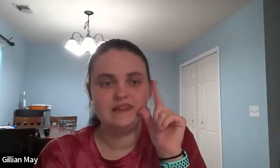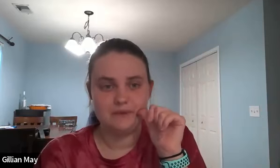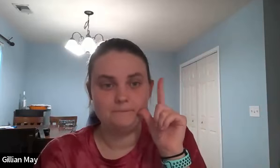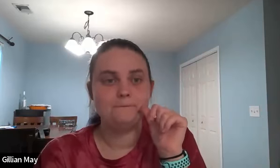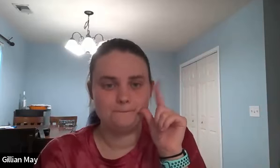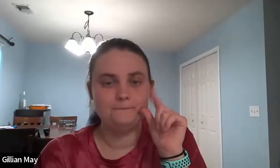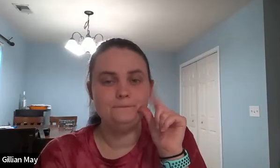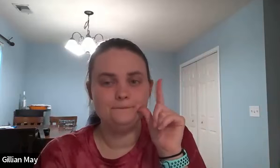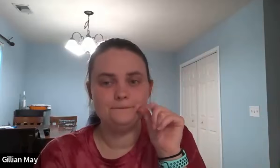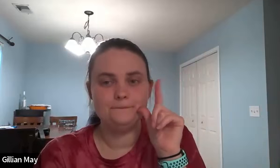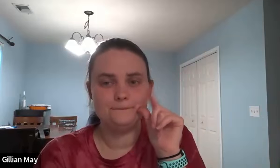Lemon.